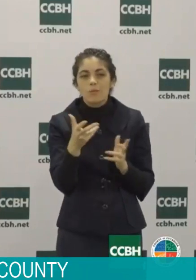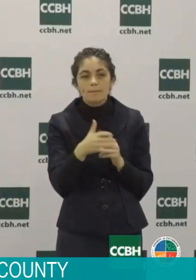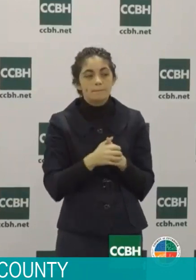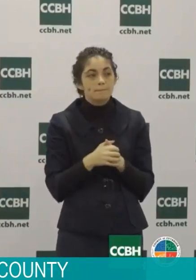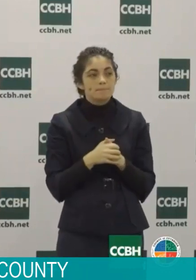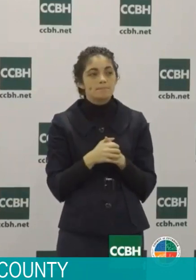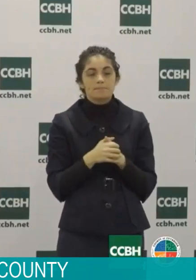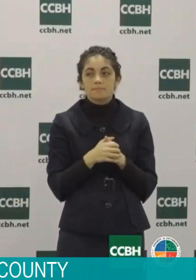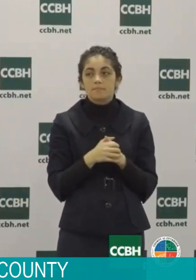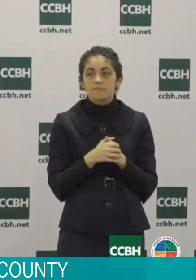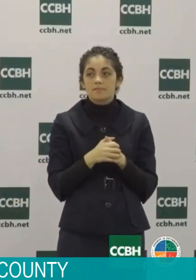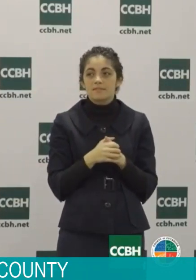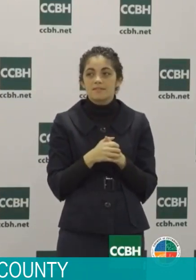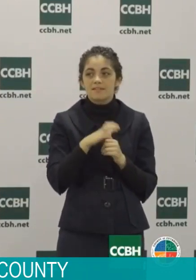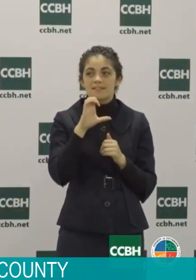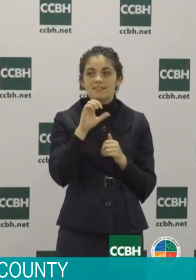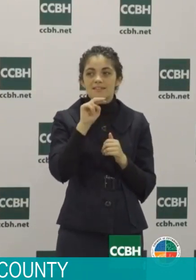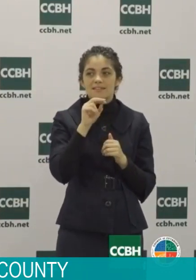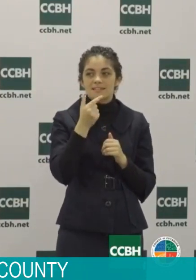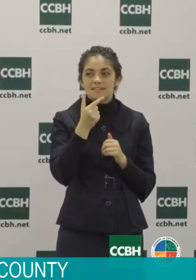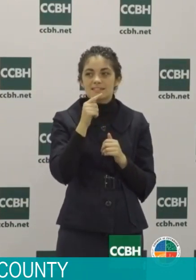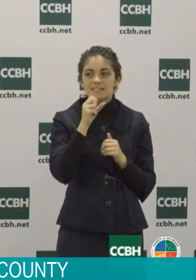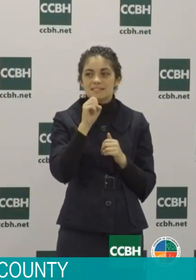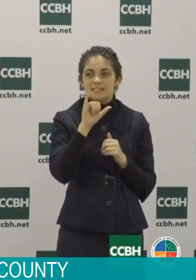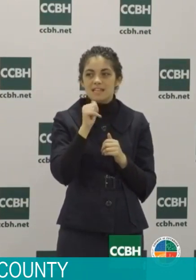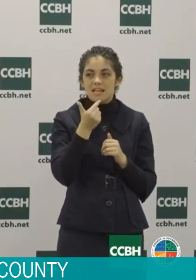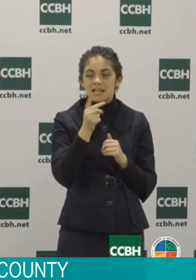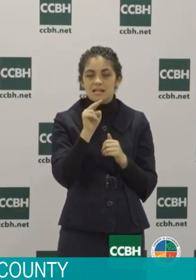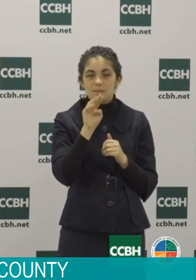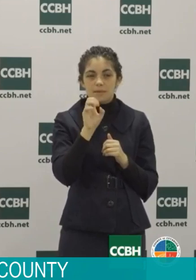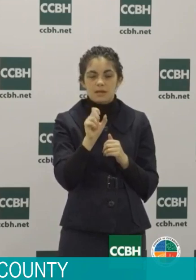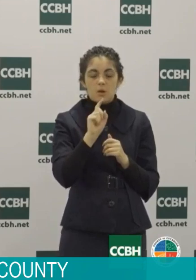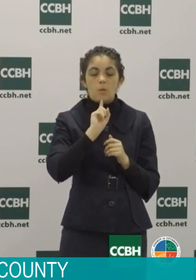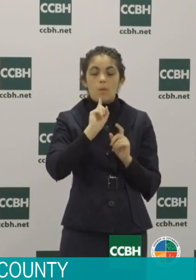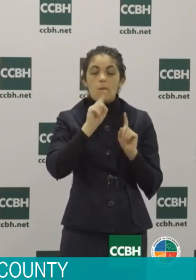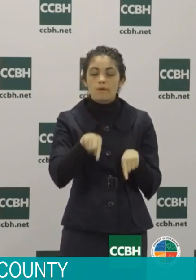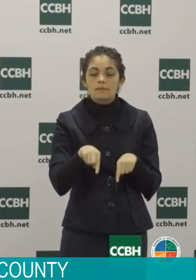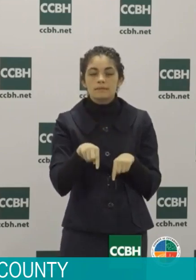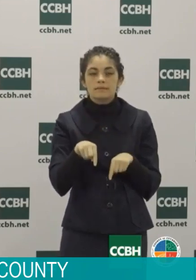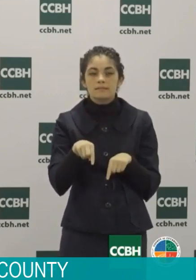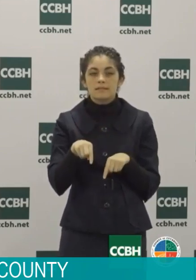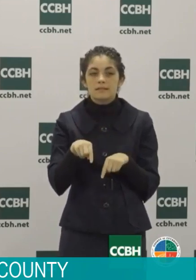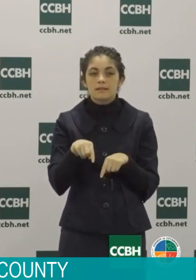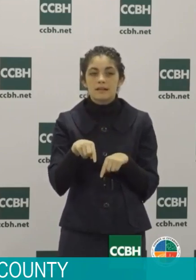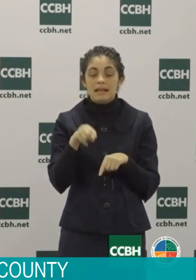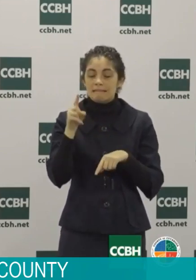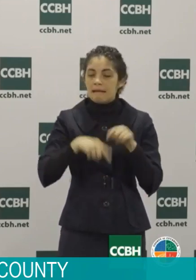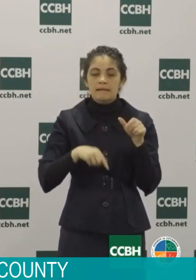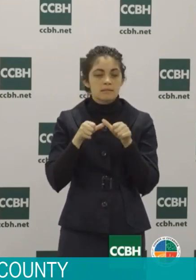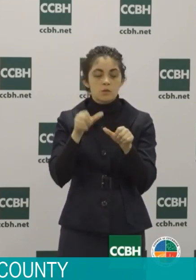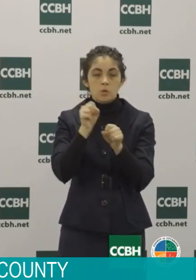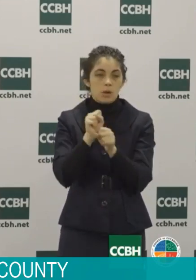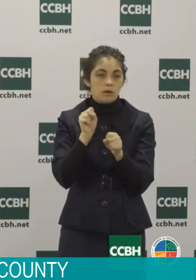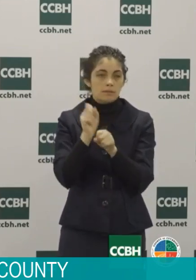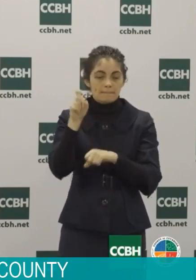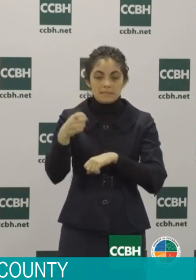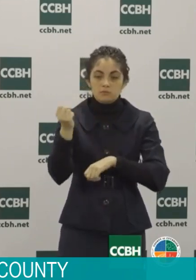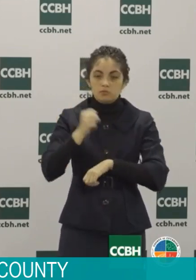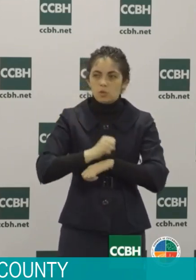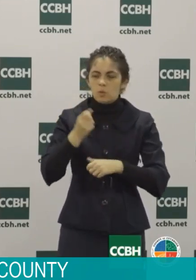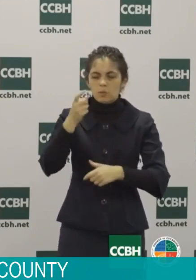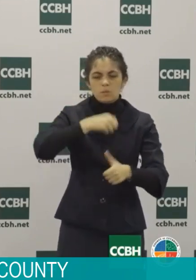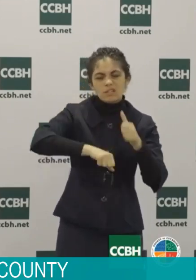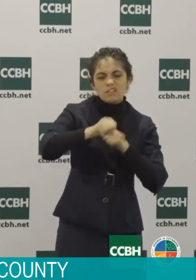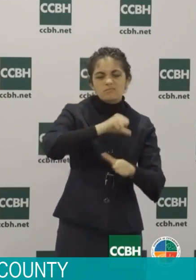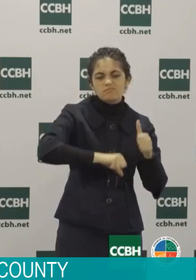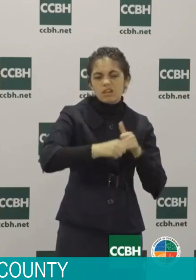is, the consignment store in question where there was an order, restraining order on operation. What was the